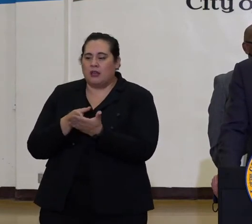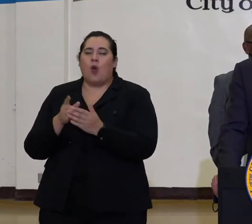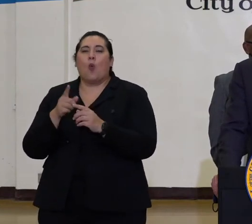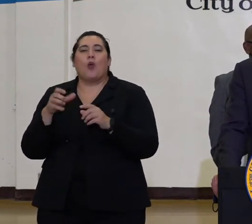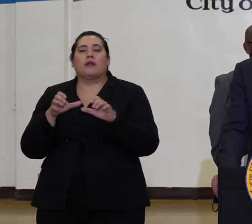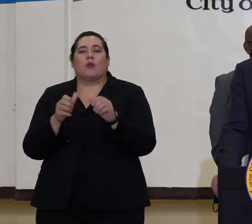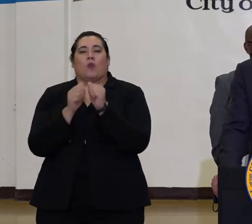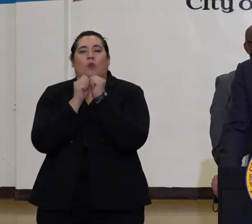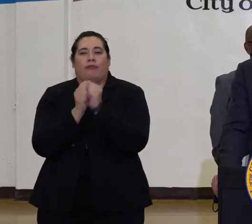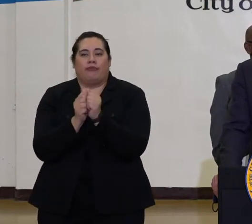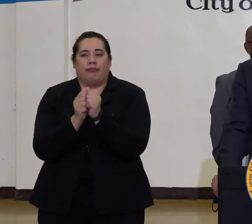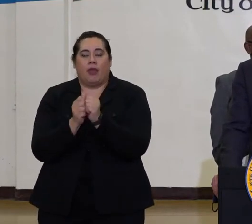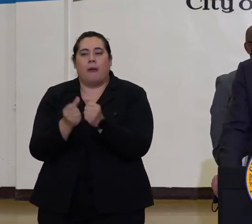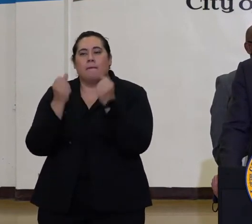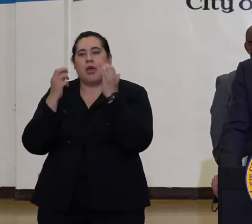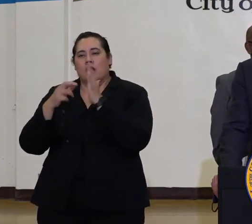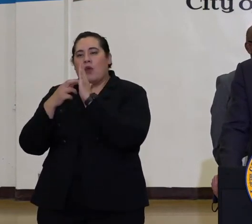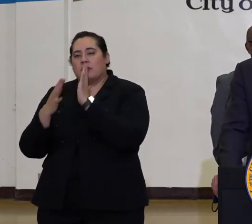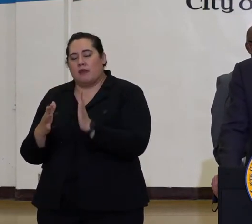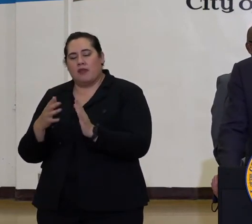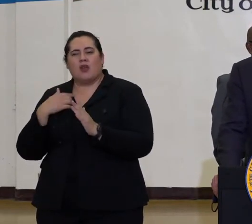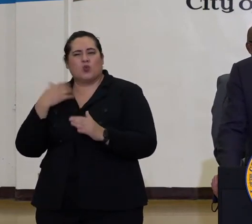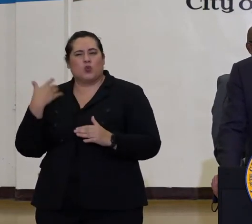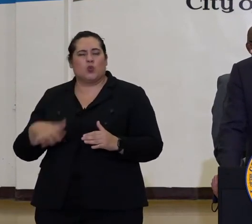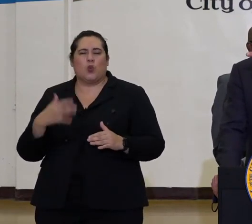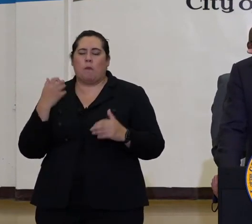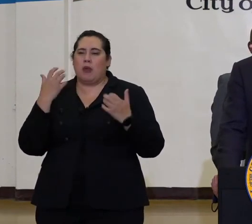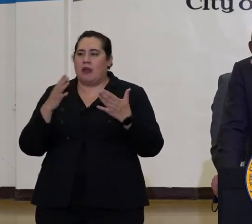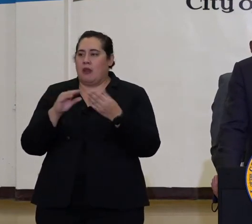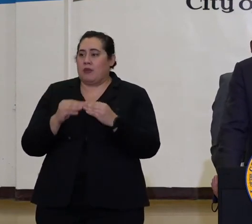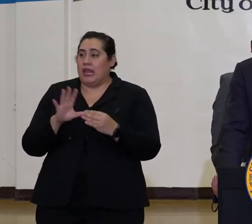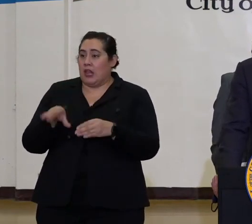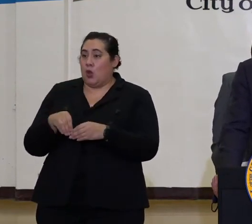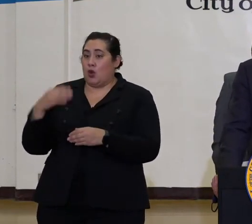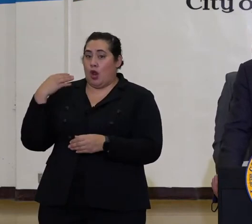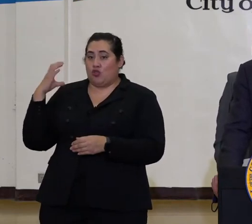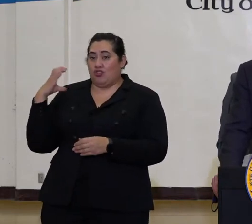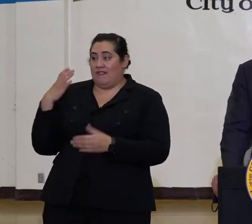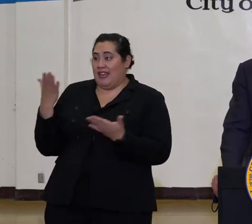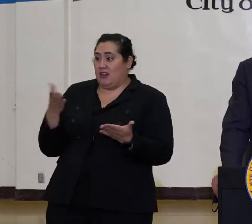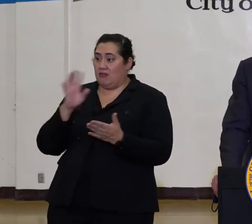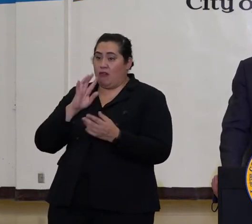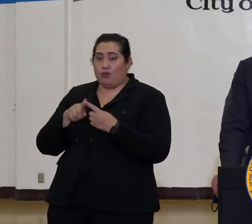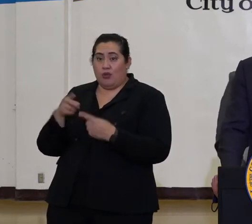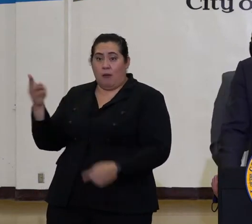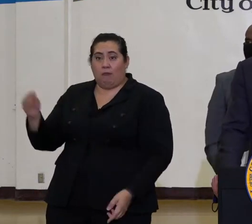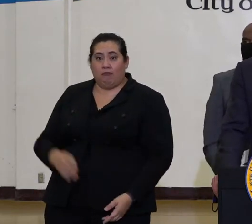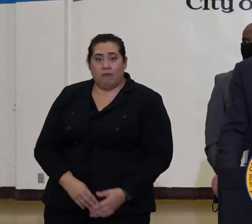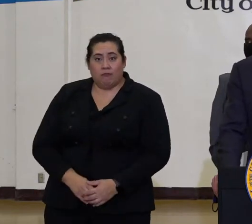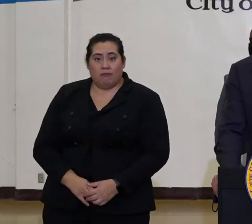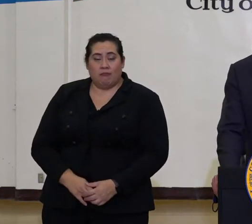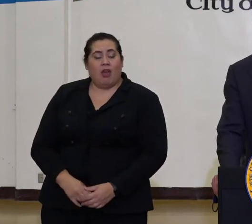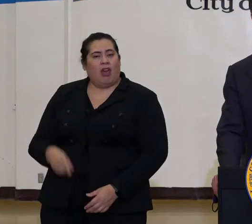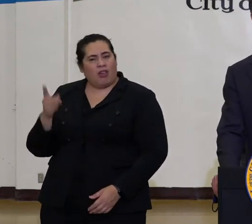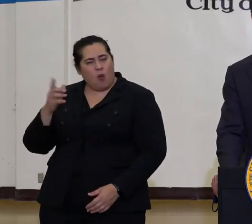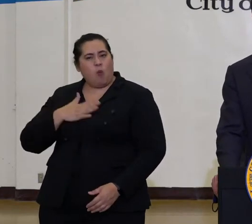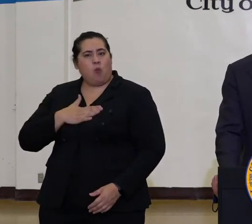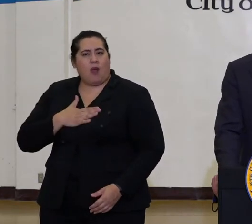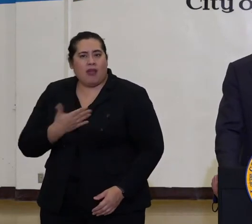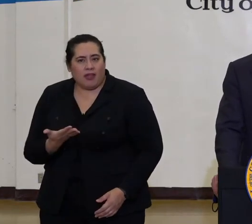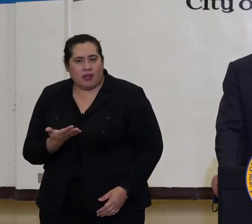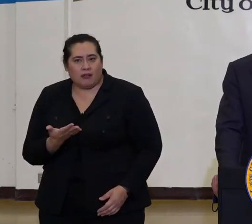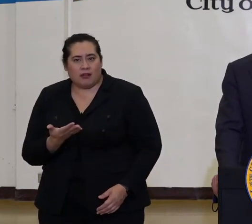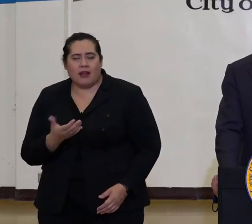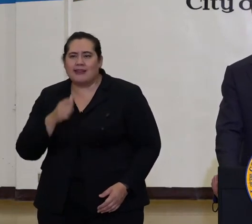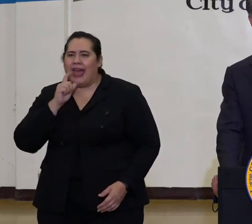with many representatives, and there are an extraordinary number, the chief included, who's here today, you can talk to him, that are willing, not